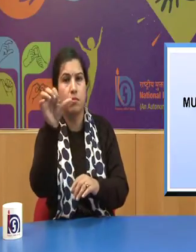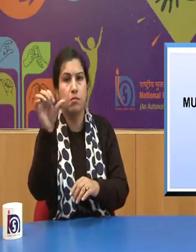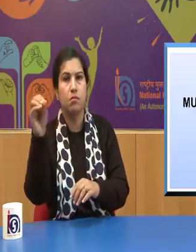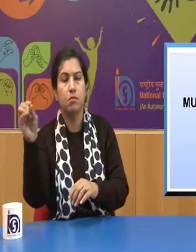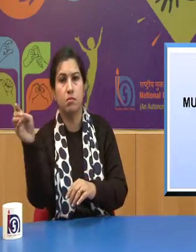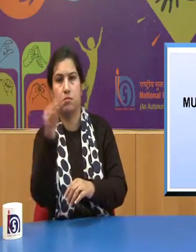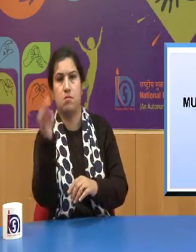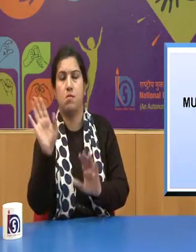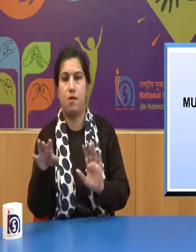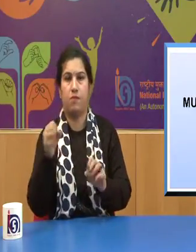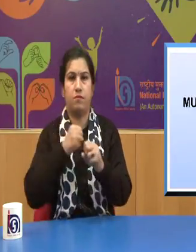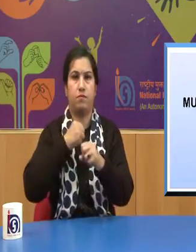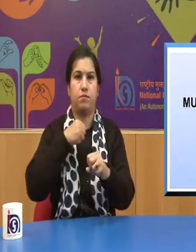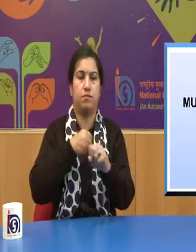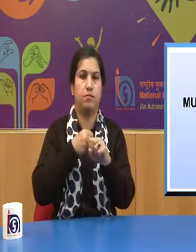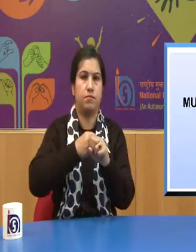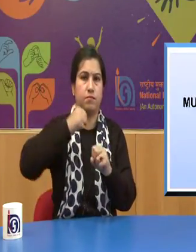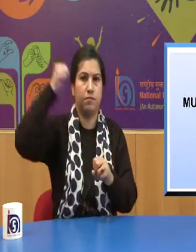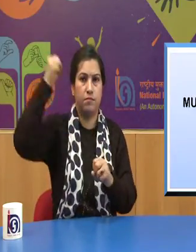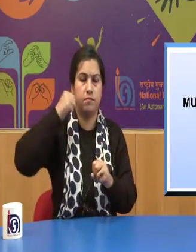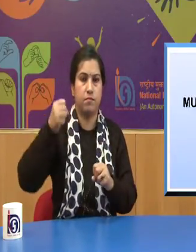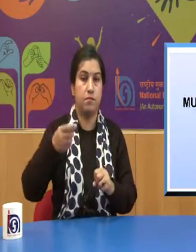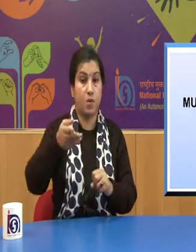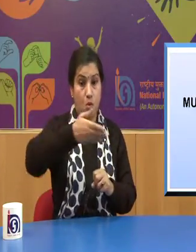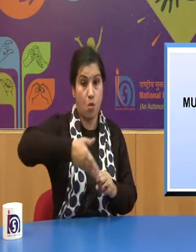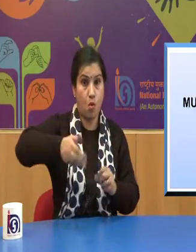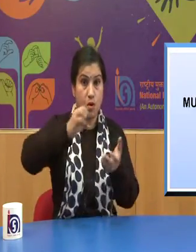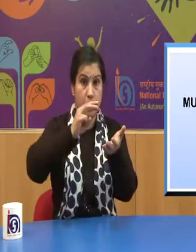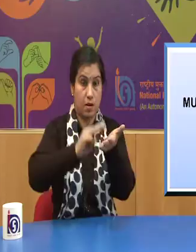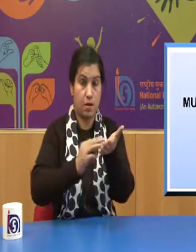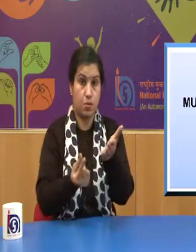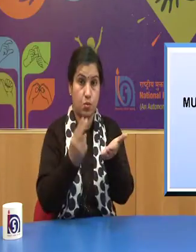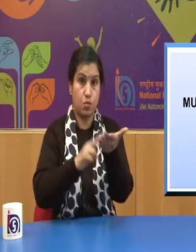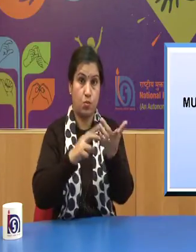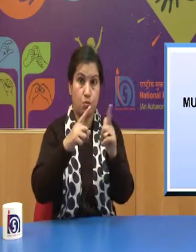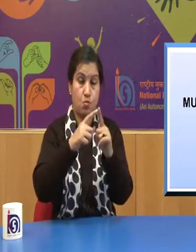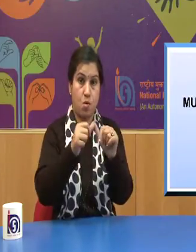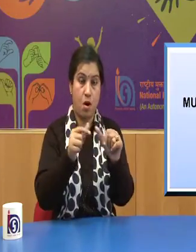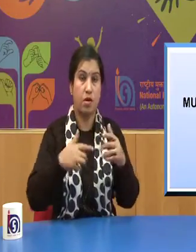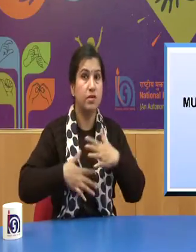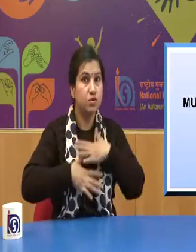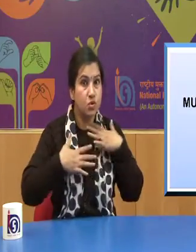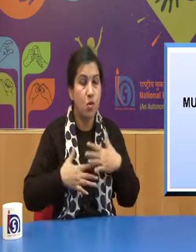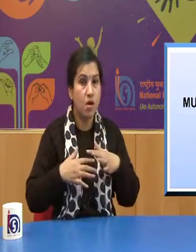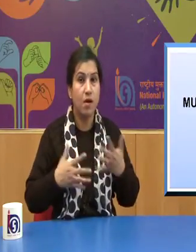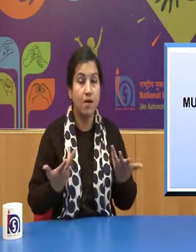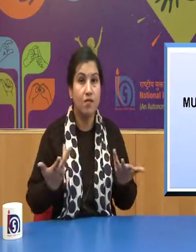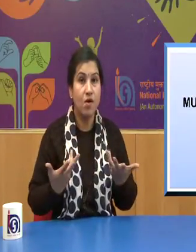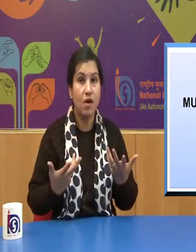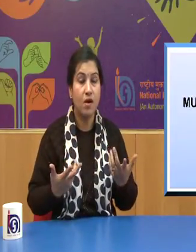The Mundas enjoyed the rights to clear forest that